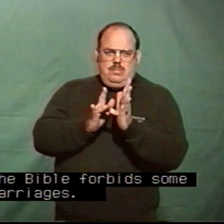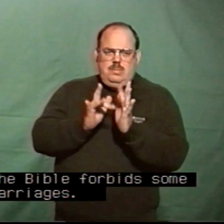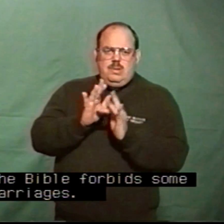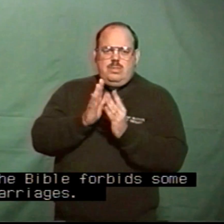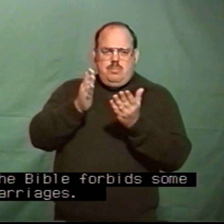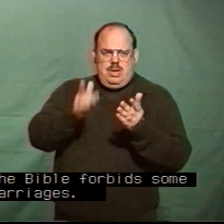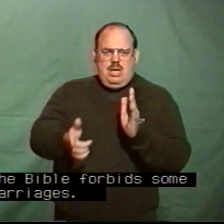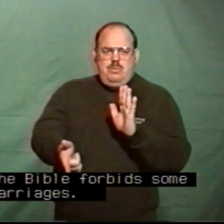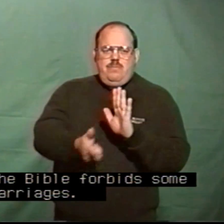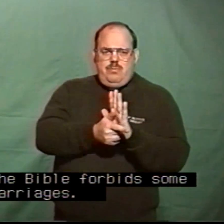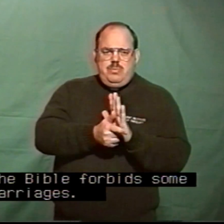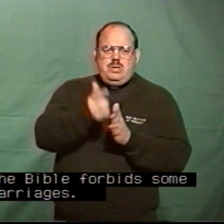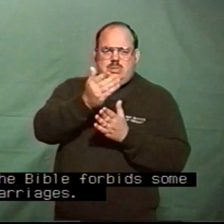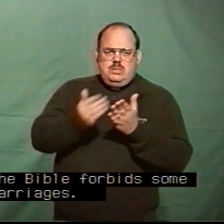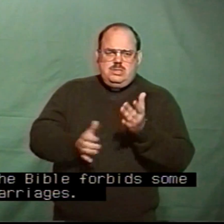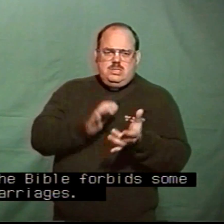The Bible forbids some marriages.